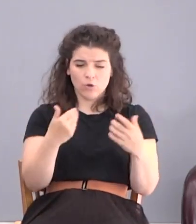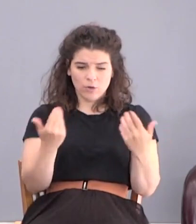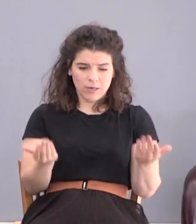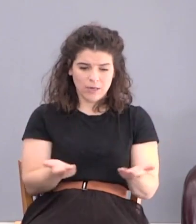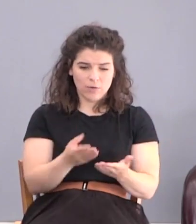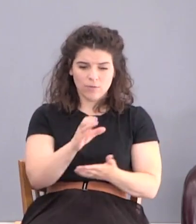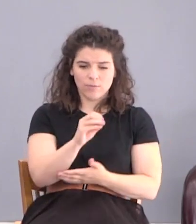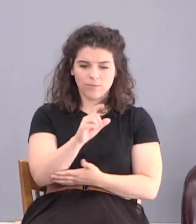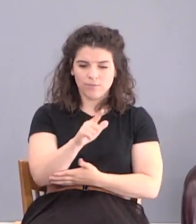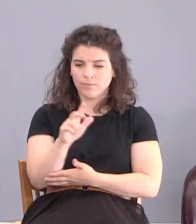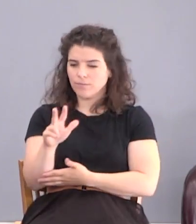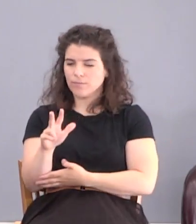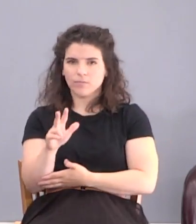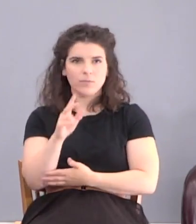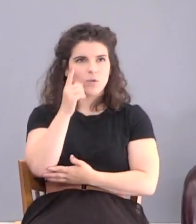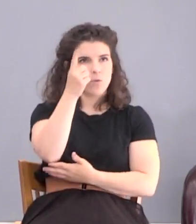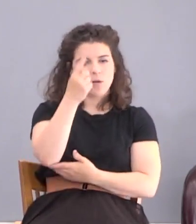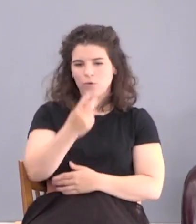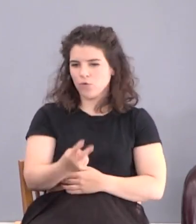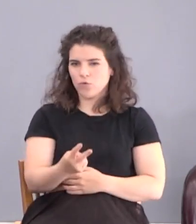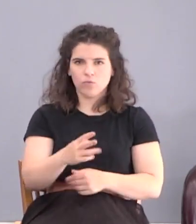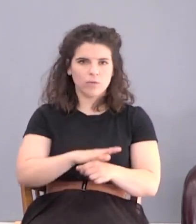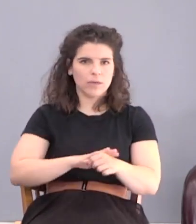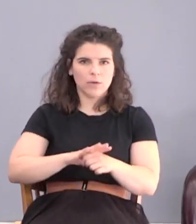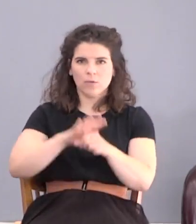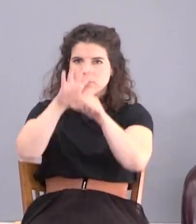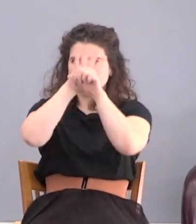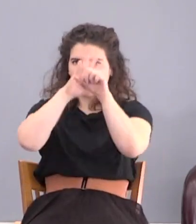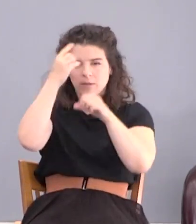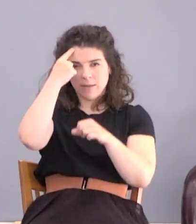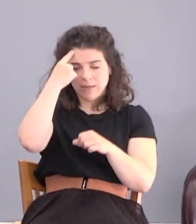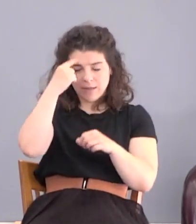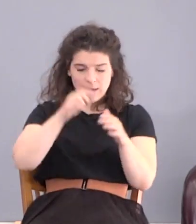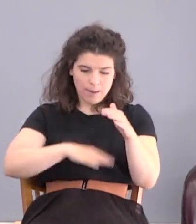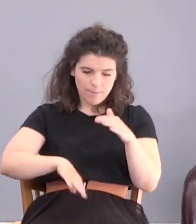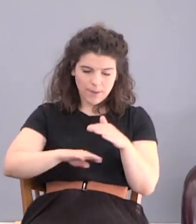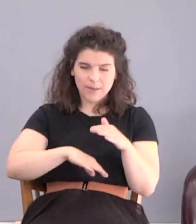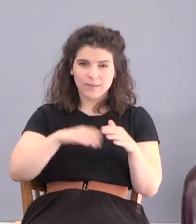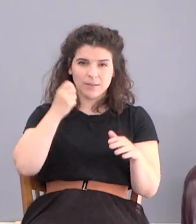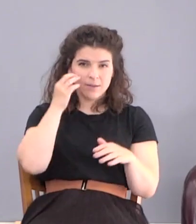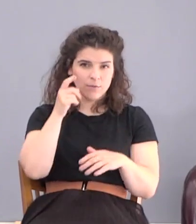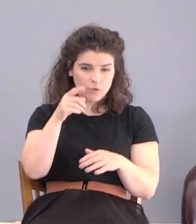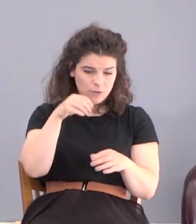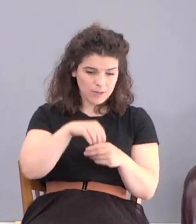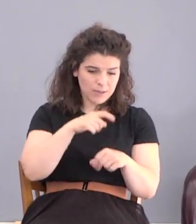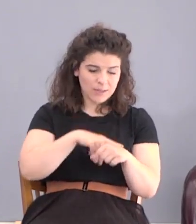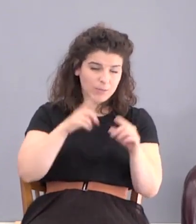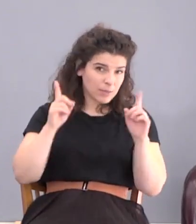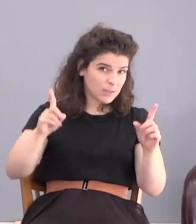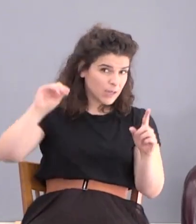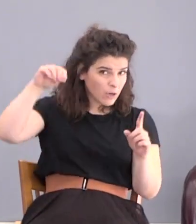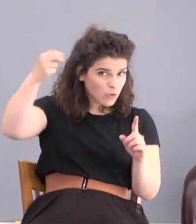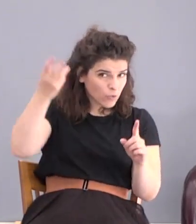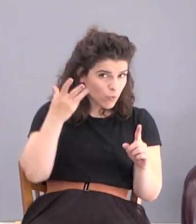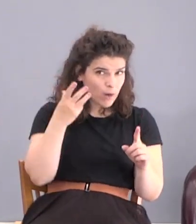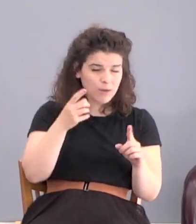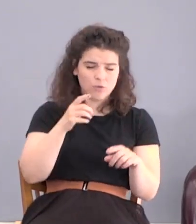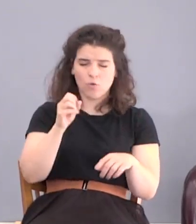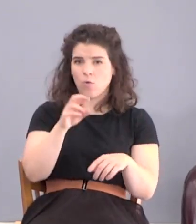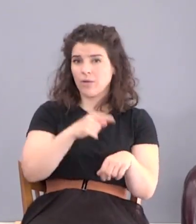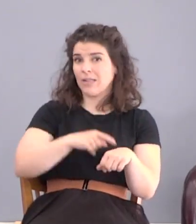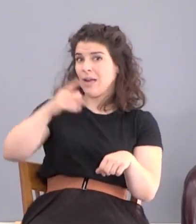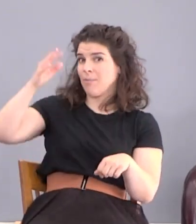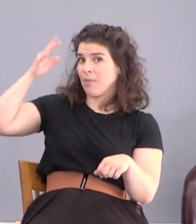it's the same thing. There's two areas of thinking. And based on if you're in the dispensation of grace or if you were in time